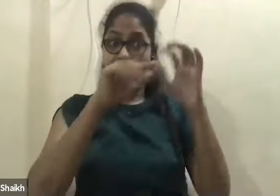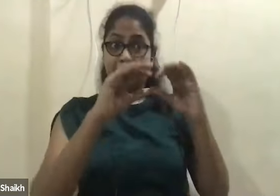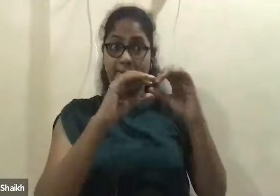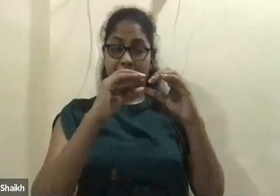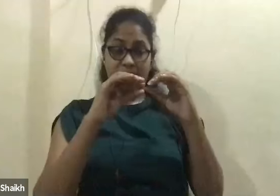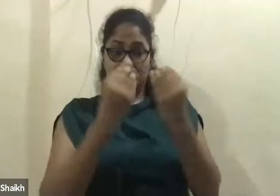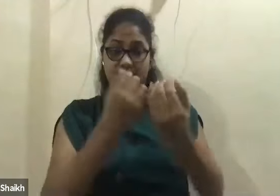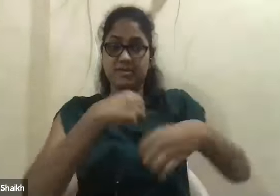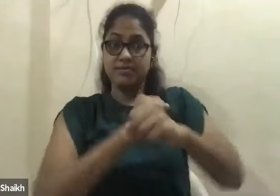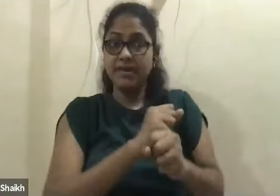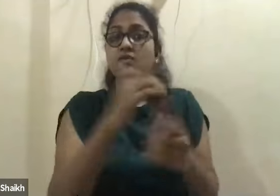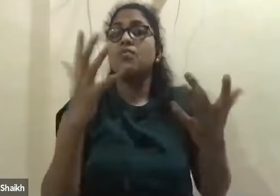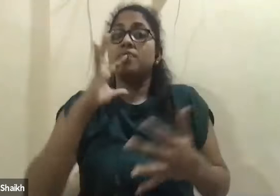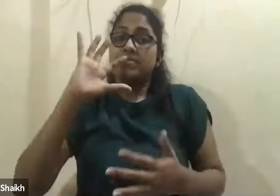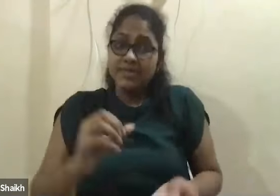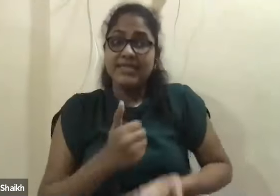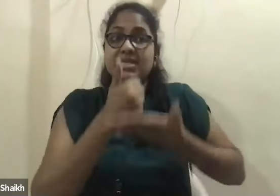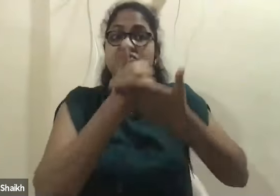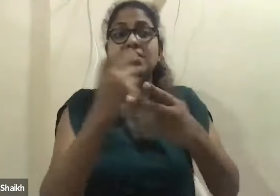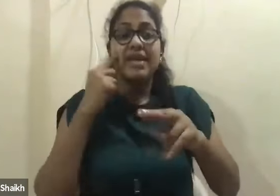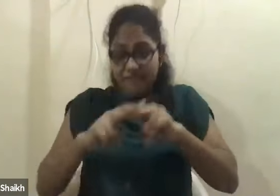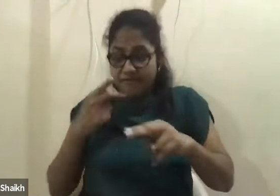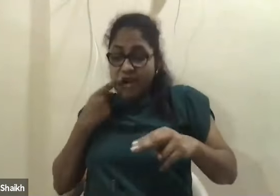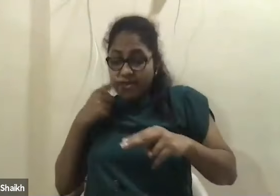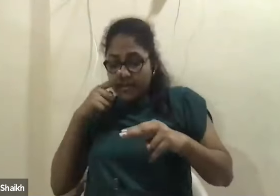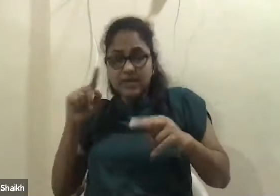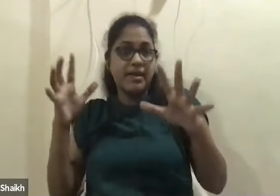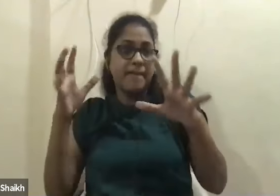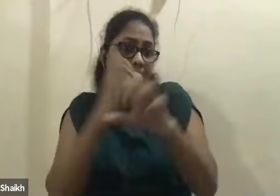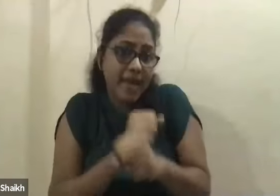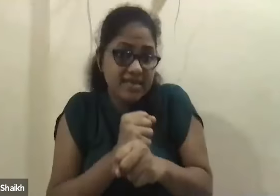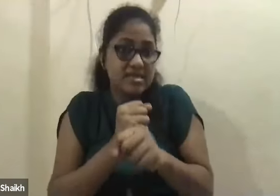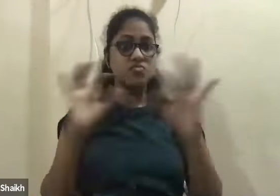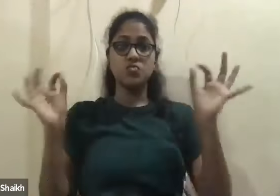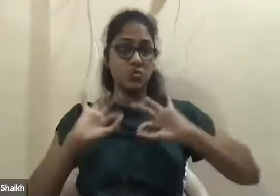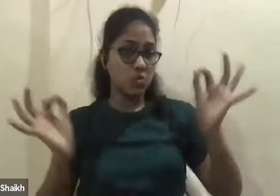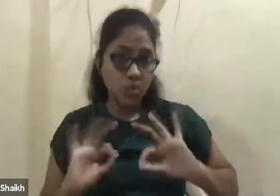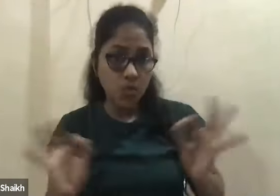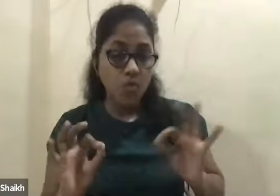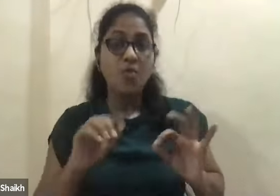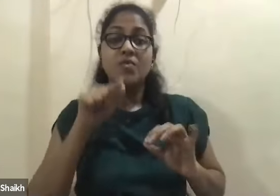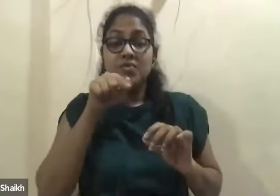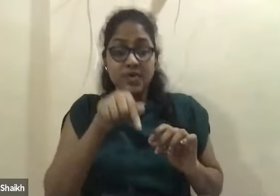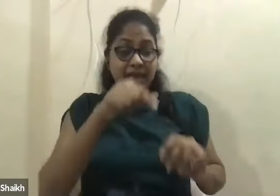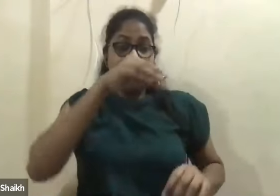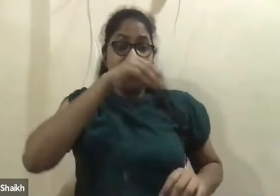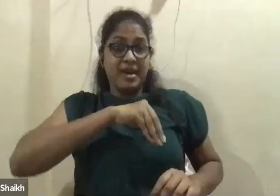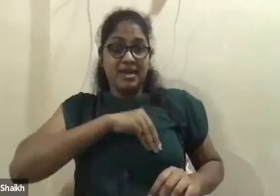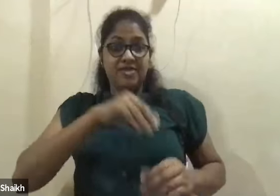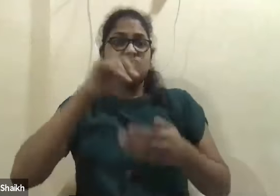ensuring that in case we are absent from the scene, we are not there, the beneficiary, which is this my